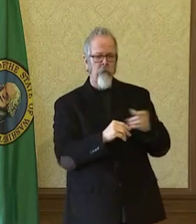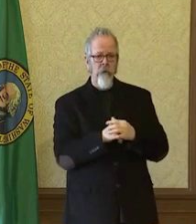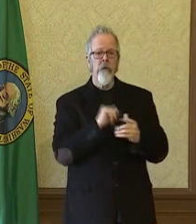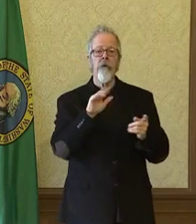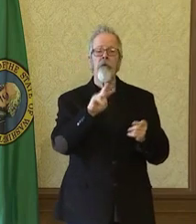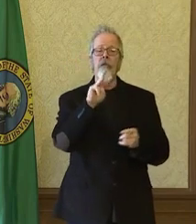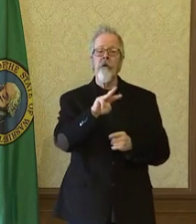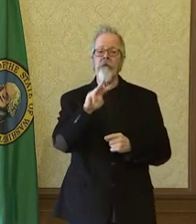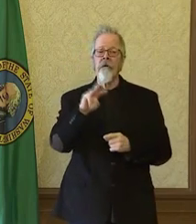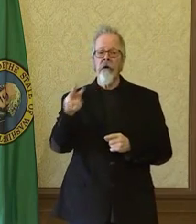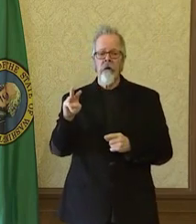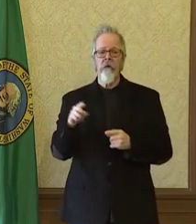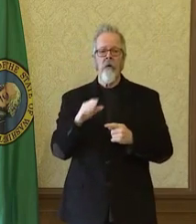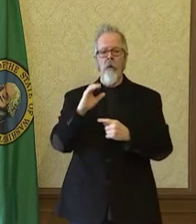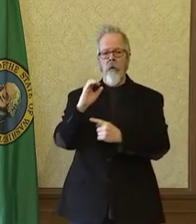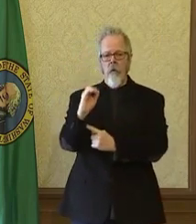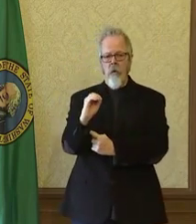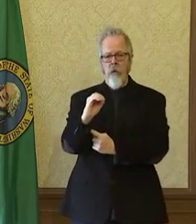washingtonlawhelp.org,